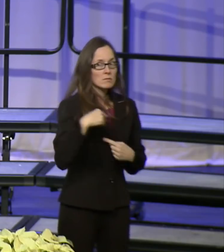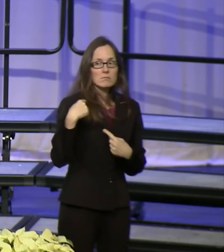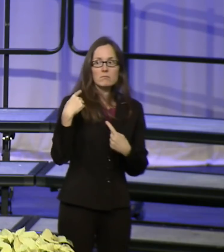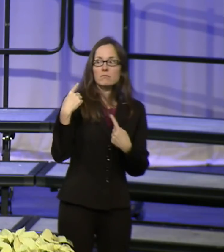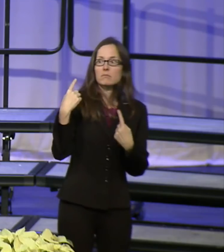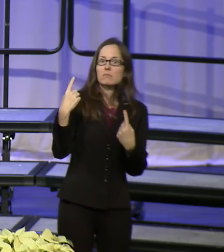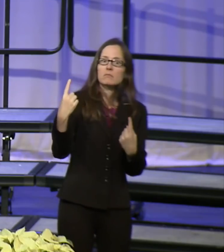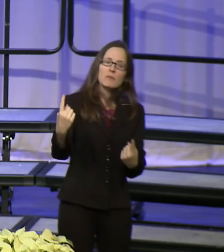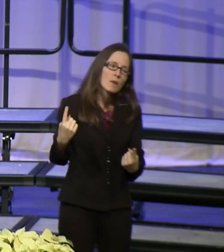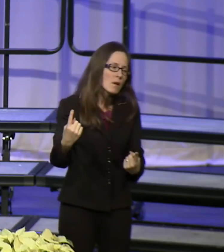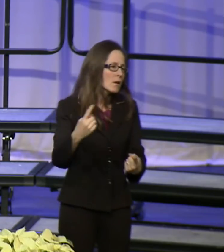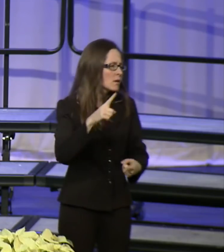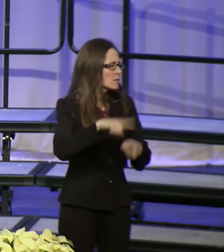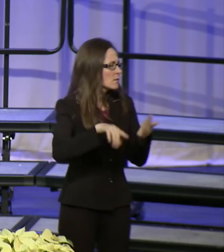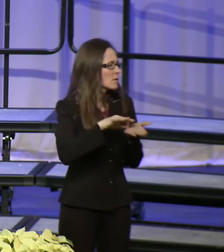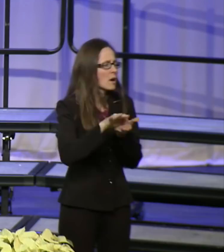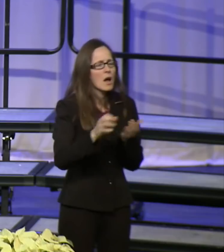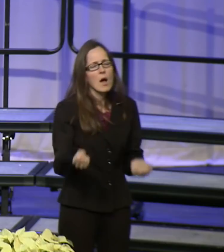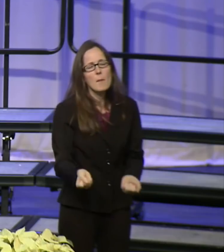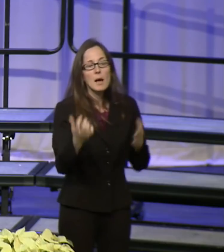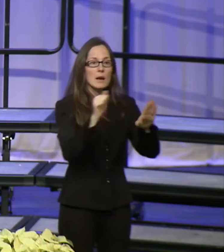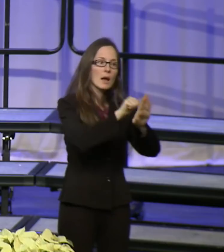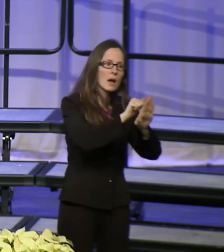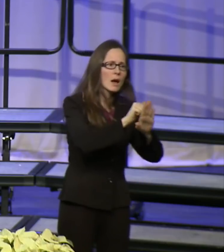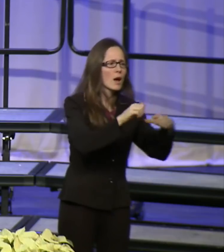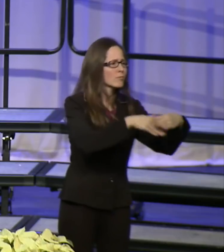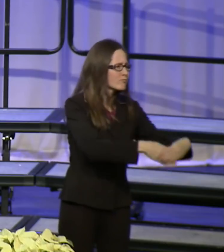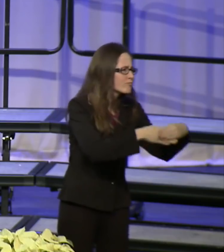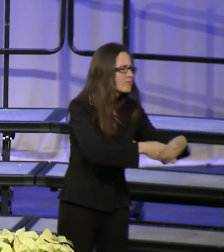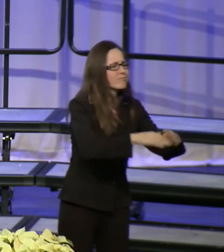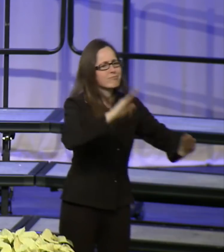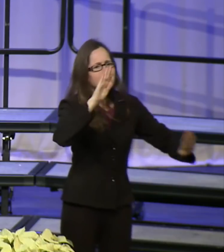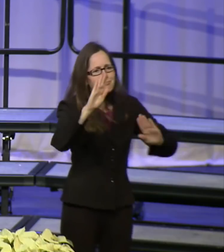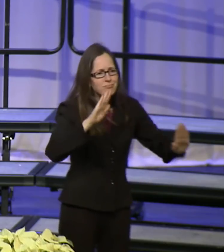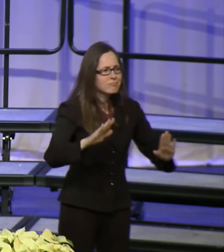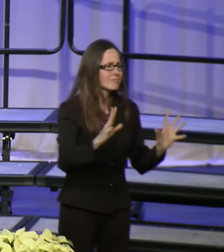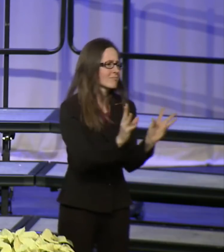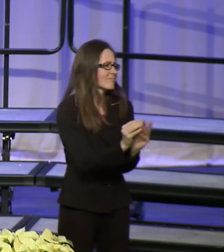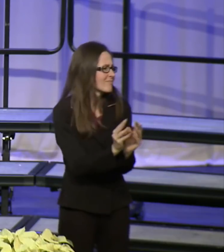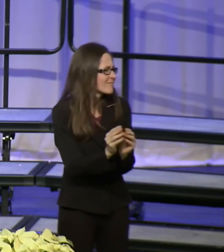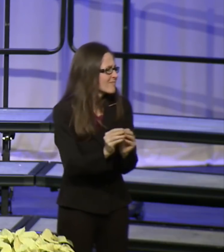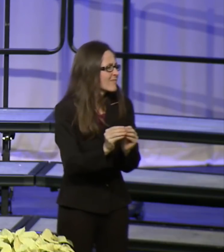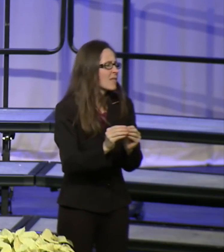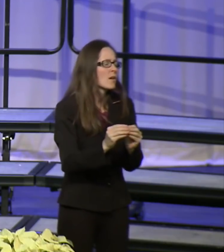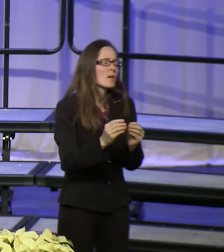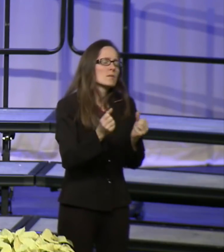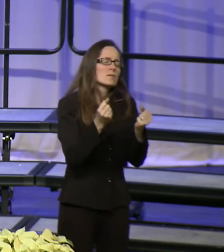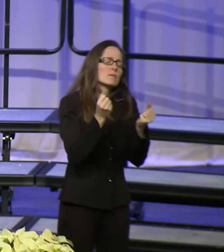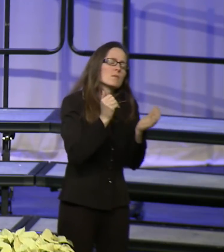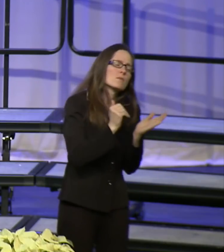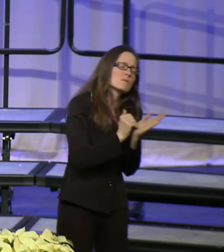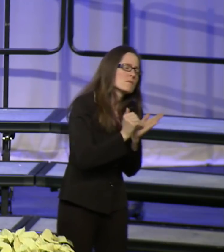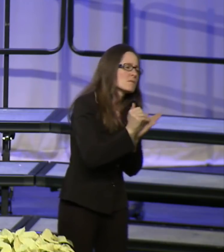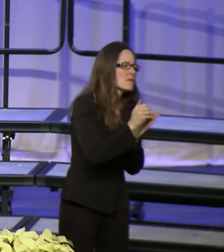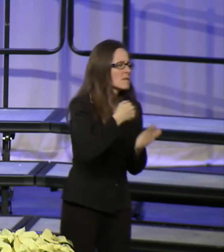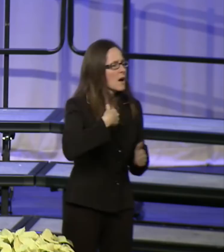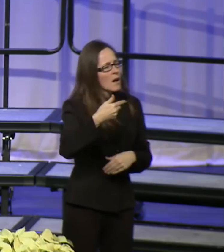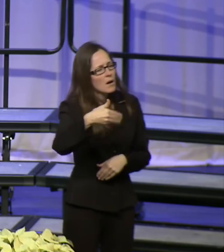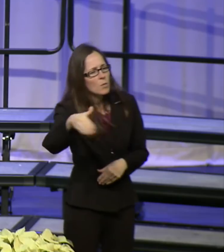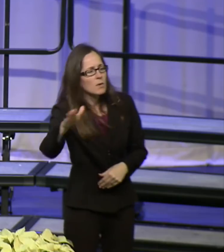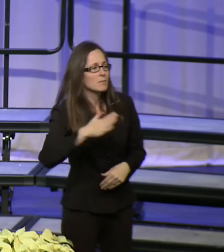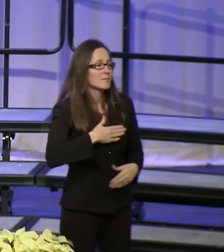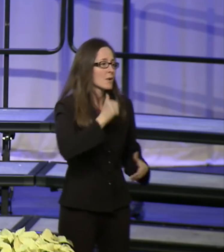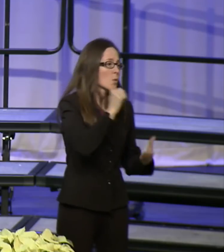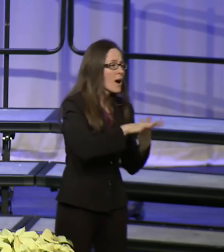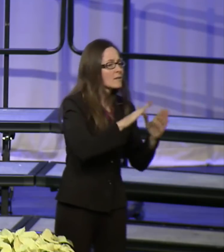the countless coffees and lunches, other meetings with constituents, the countless nights I was away from my wife and beautiful children, to make today